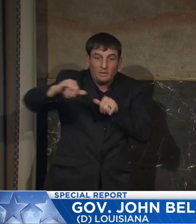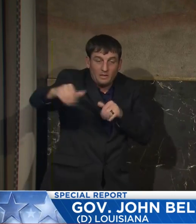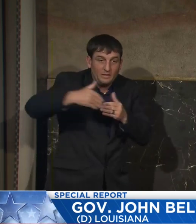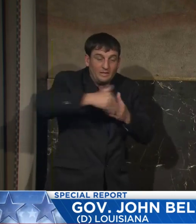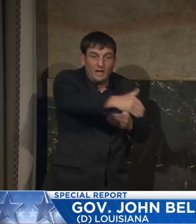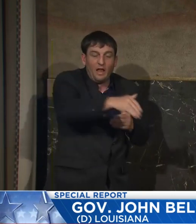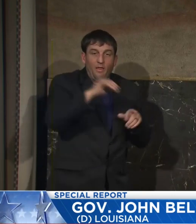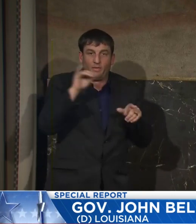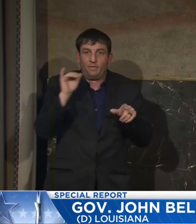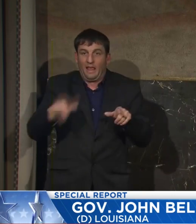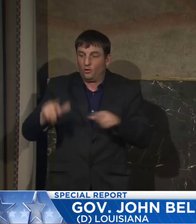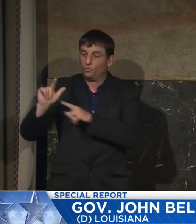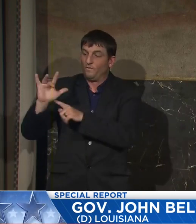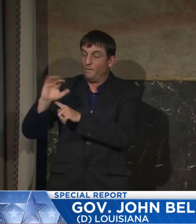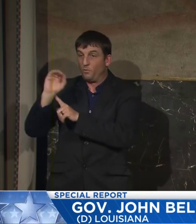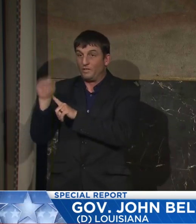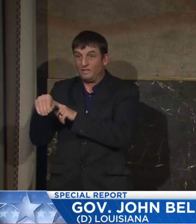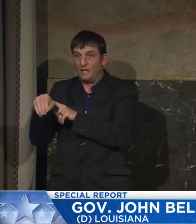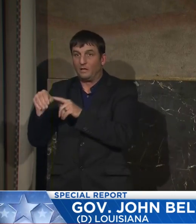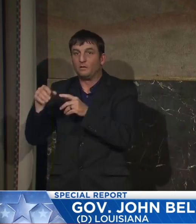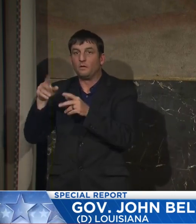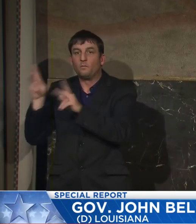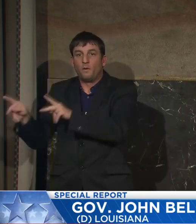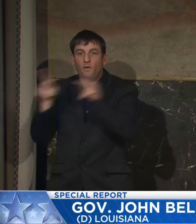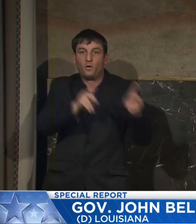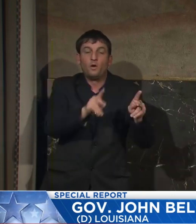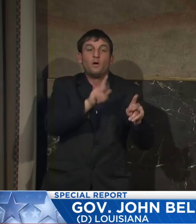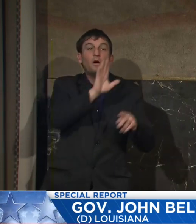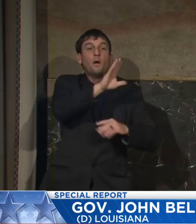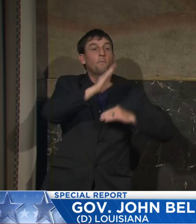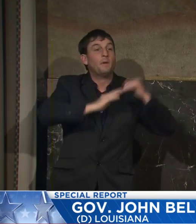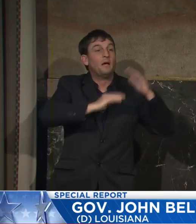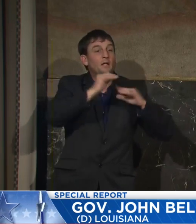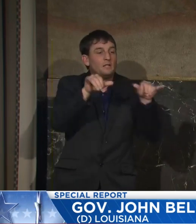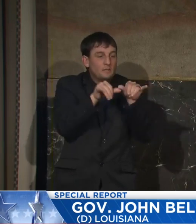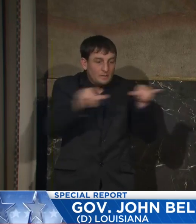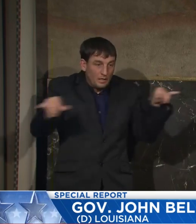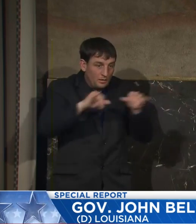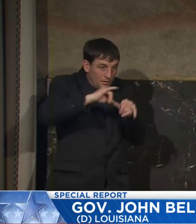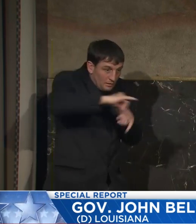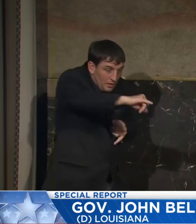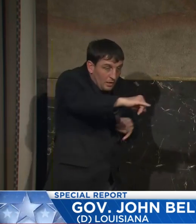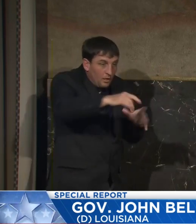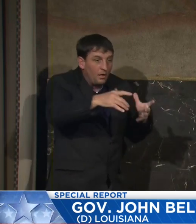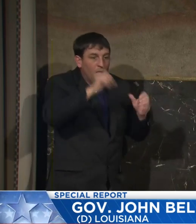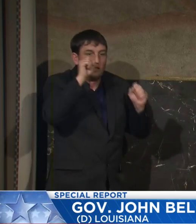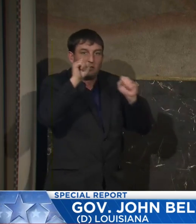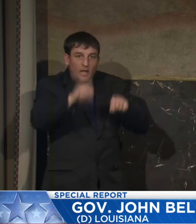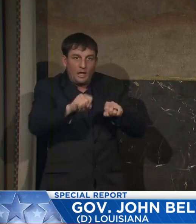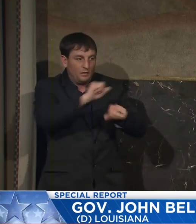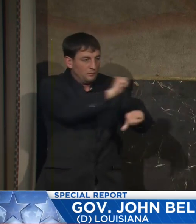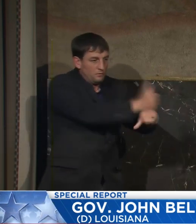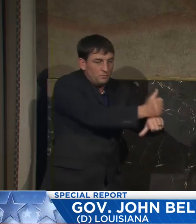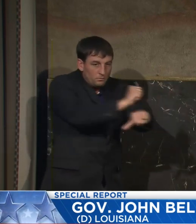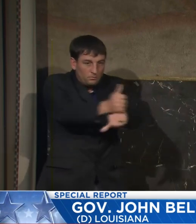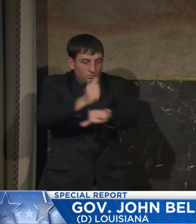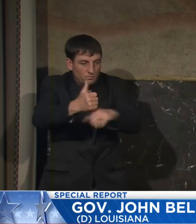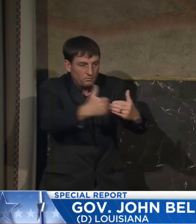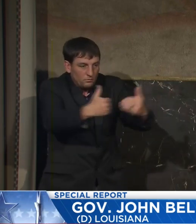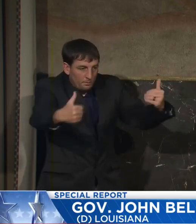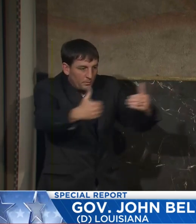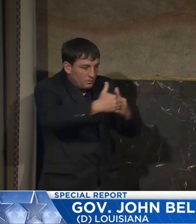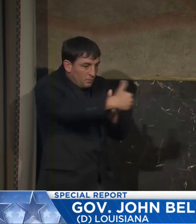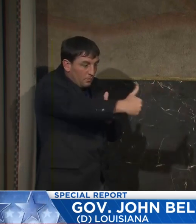air. It corresponds to the square footage of the business and trying to make sure that people can engage in those